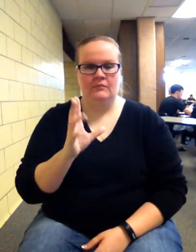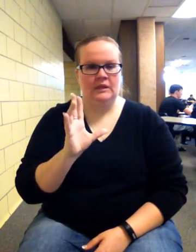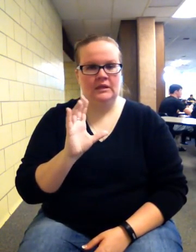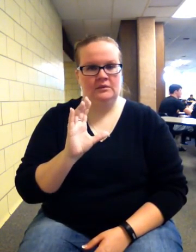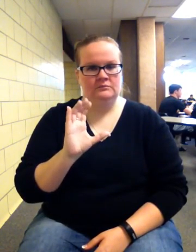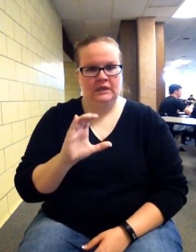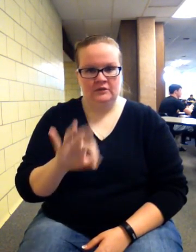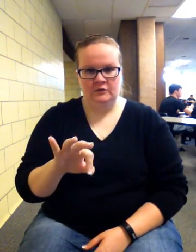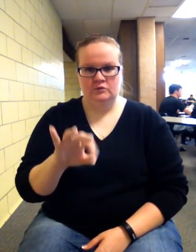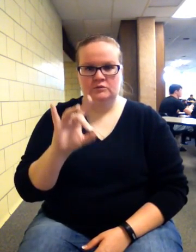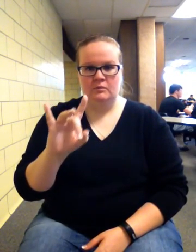enter, down arrow.